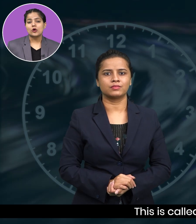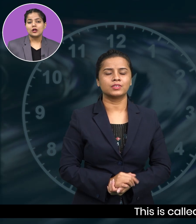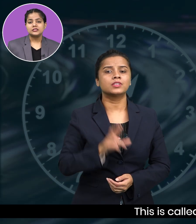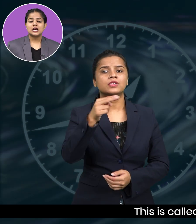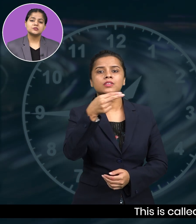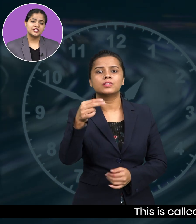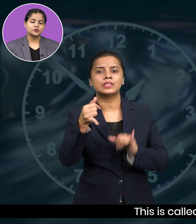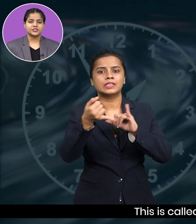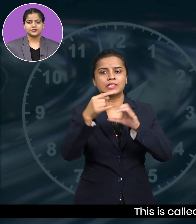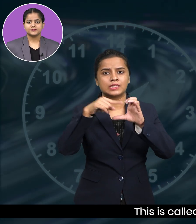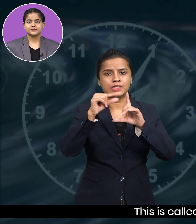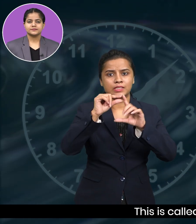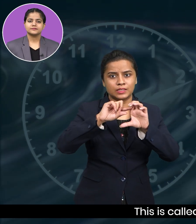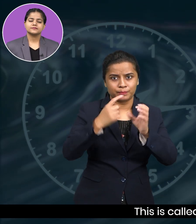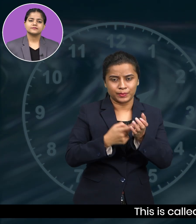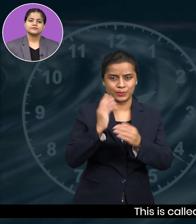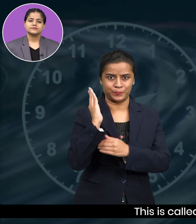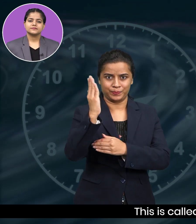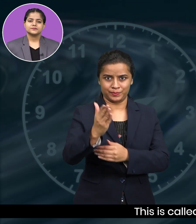This is called a speedometer.